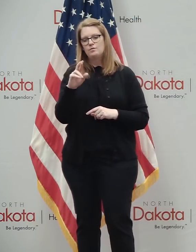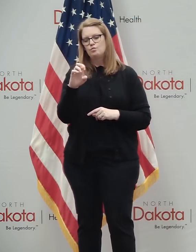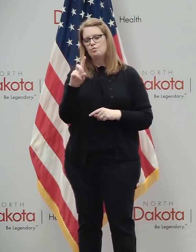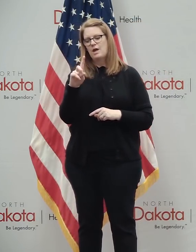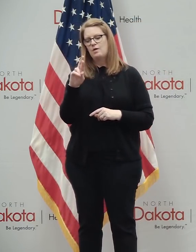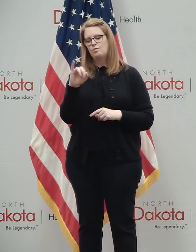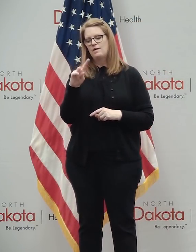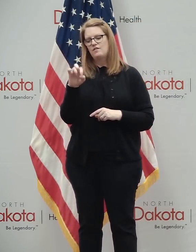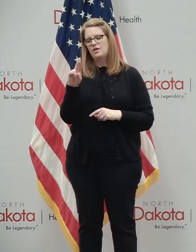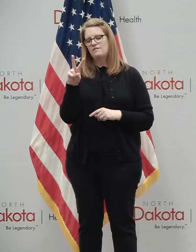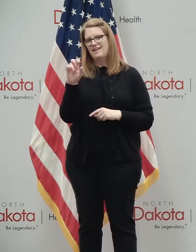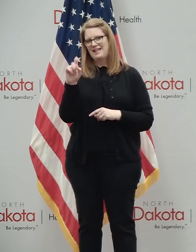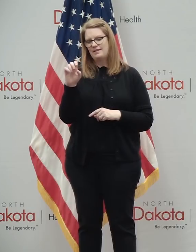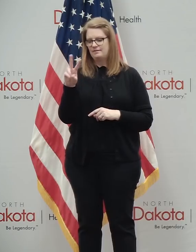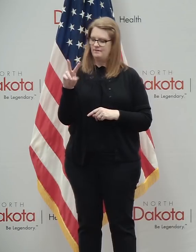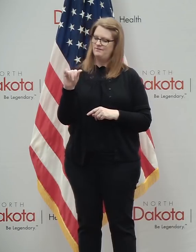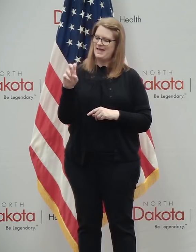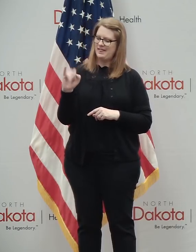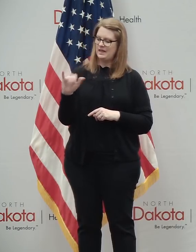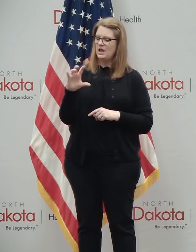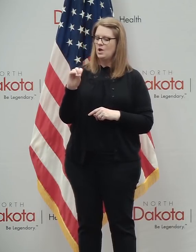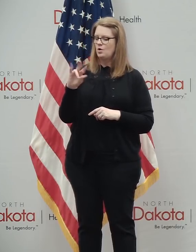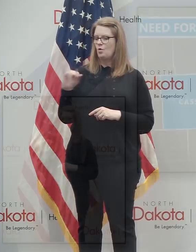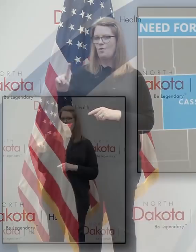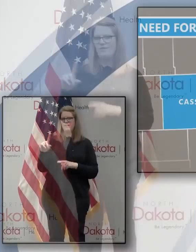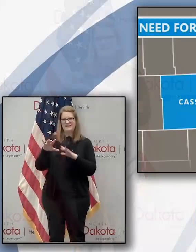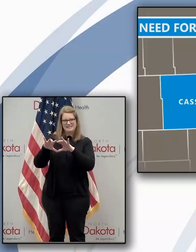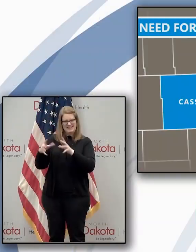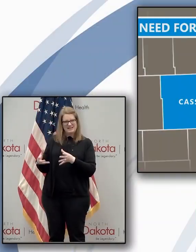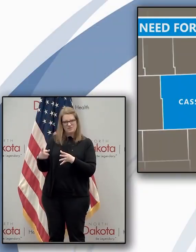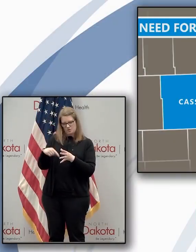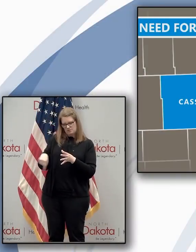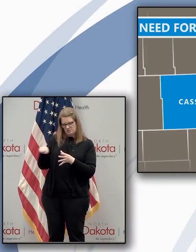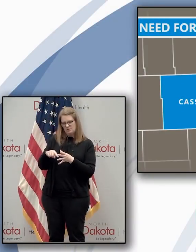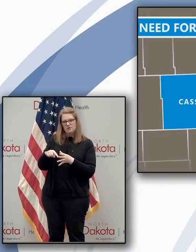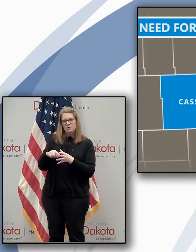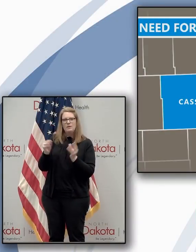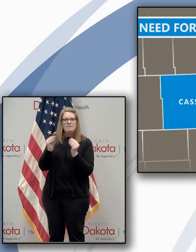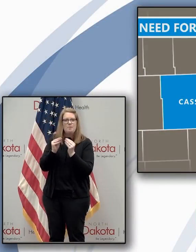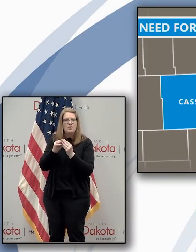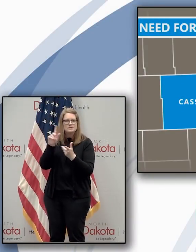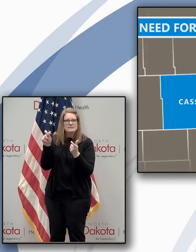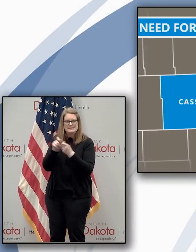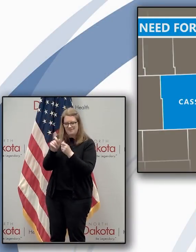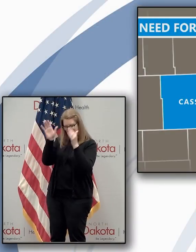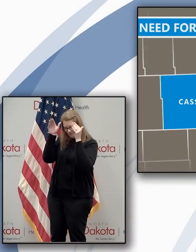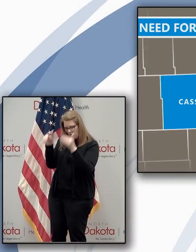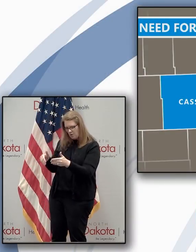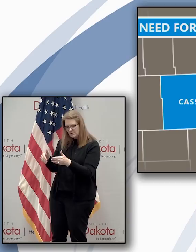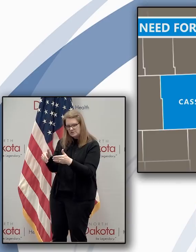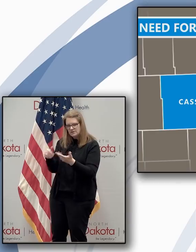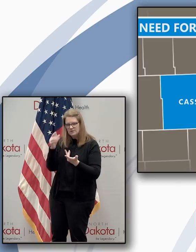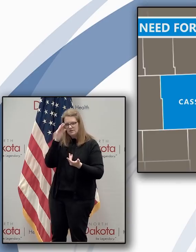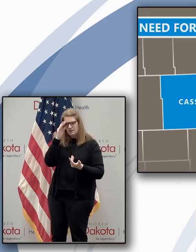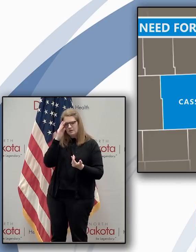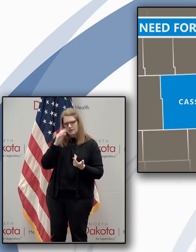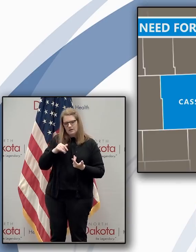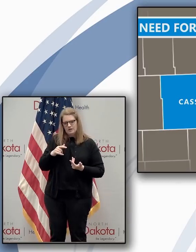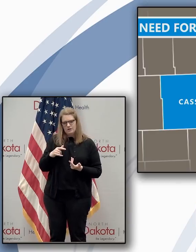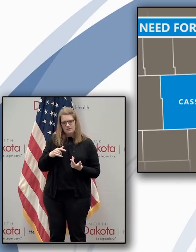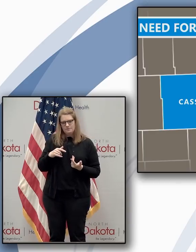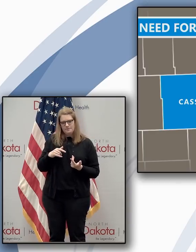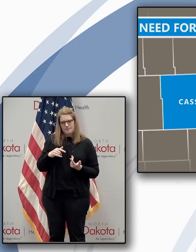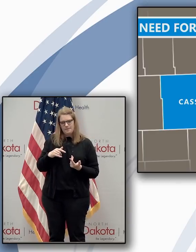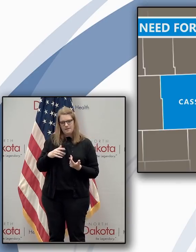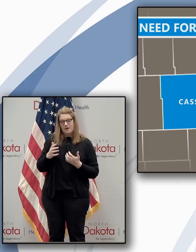Force. And again, we need targeted action because as we saw here, whether it's the deaths being